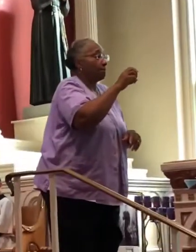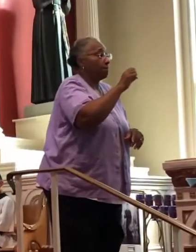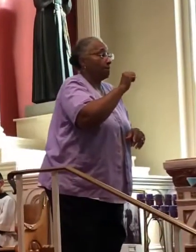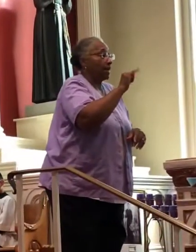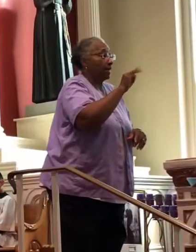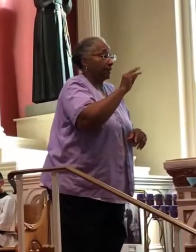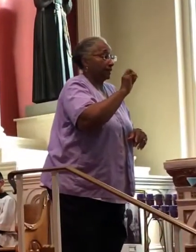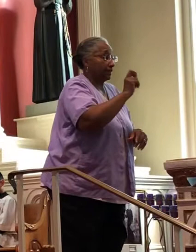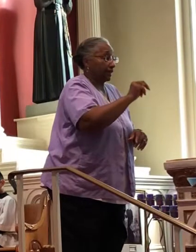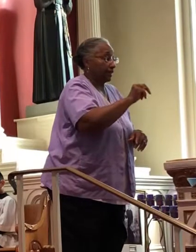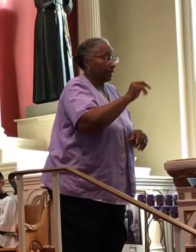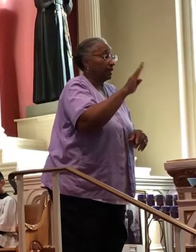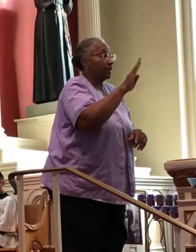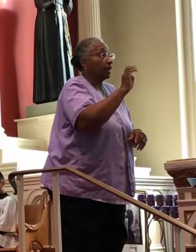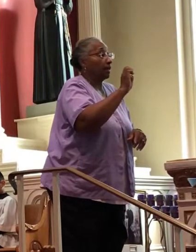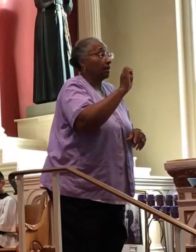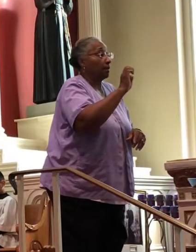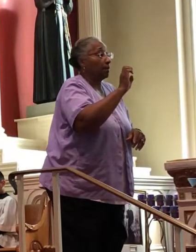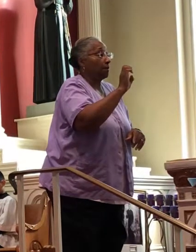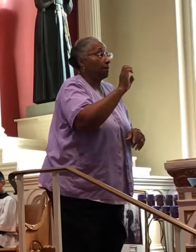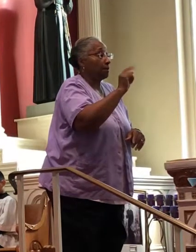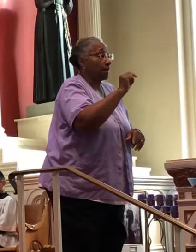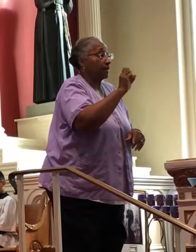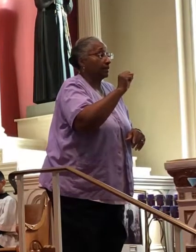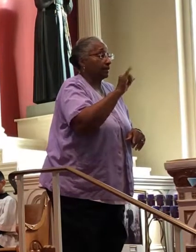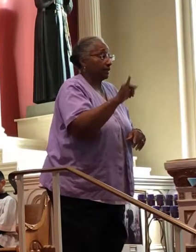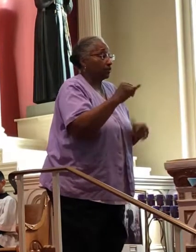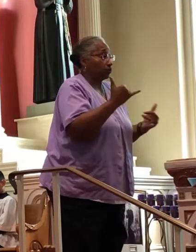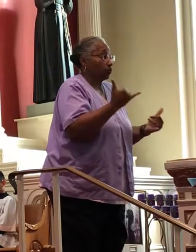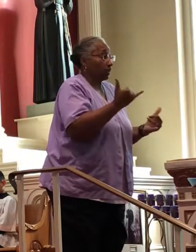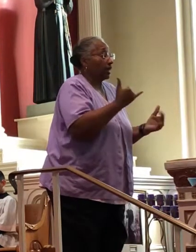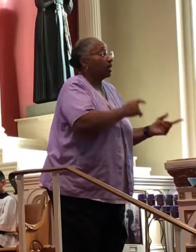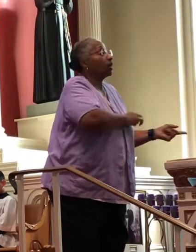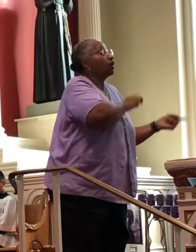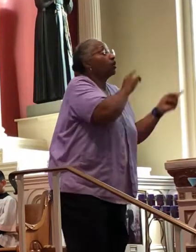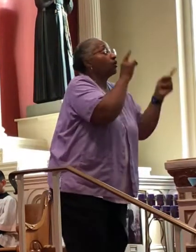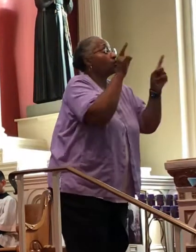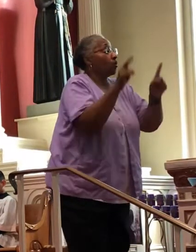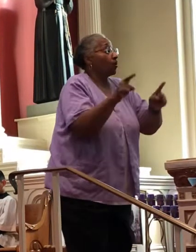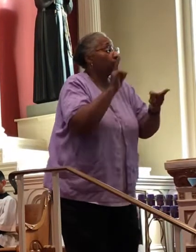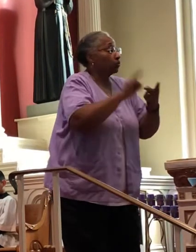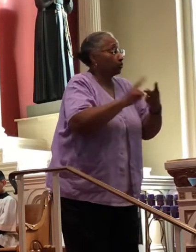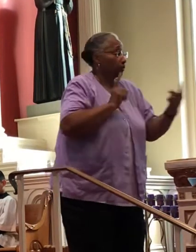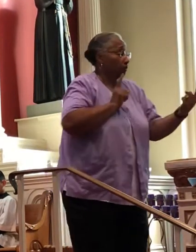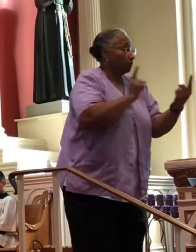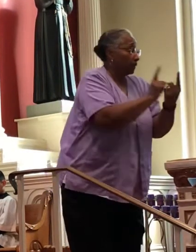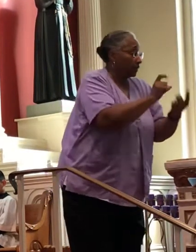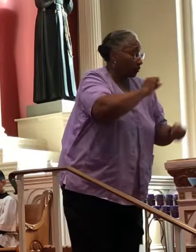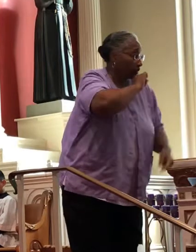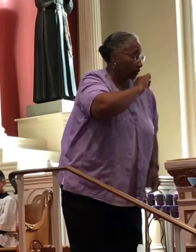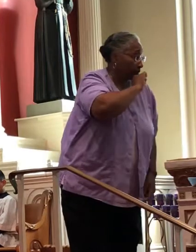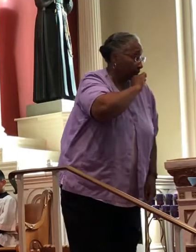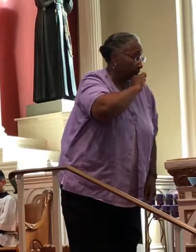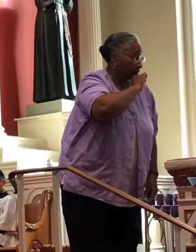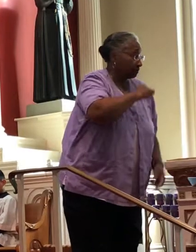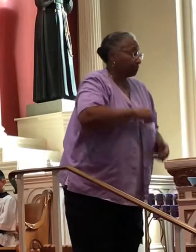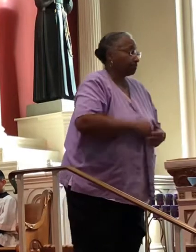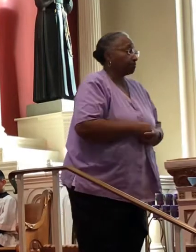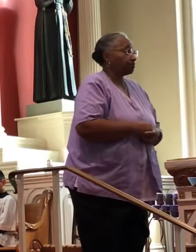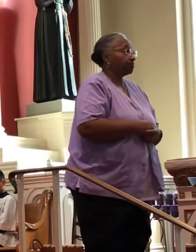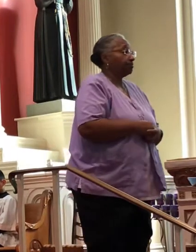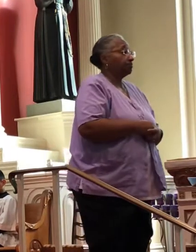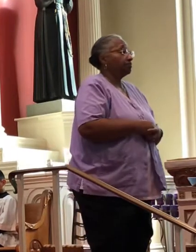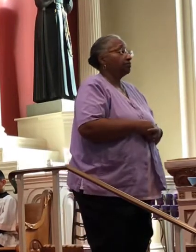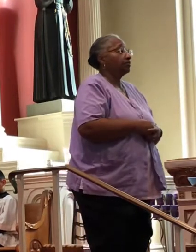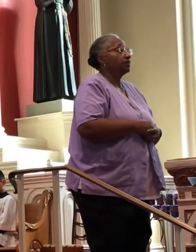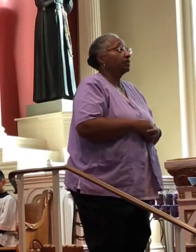be today brought into the rite of election. So they will be part of the elect. And